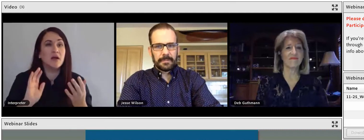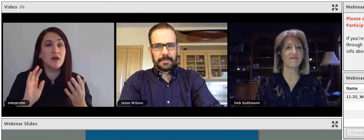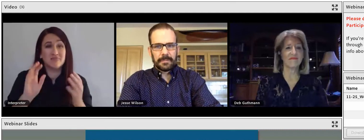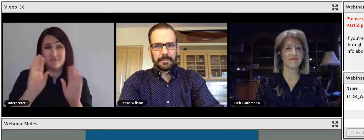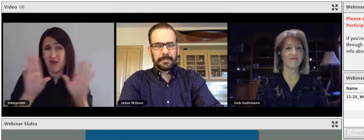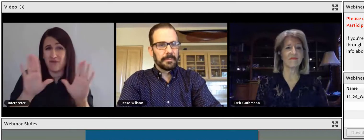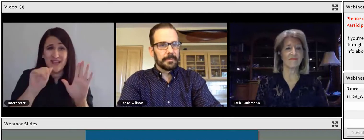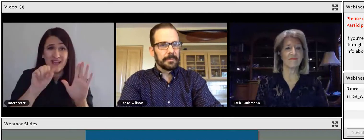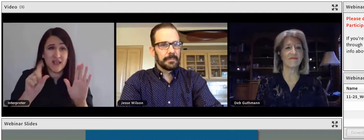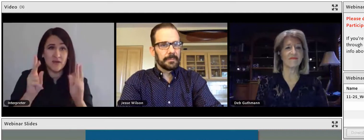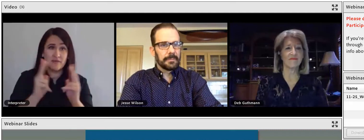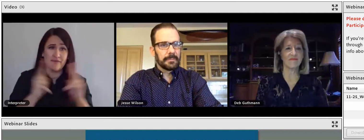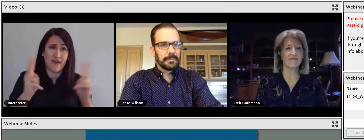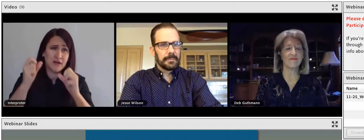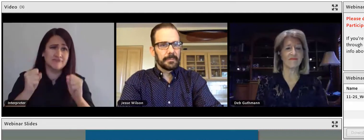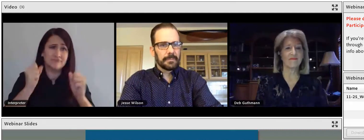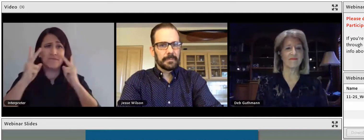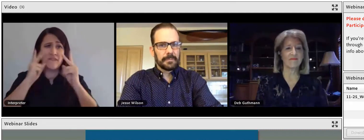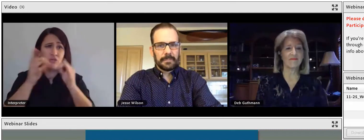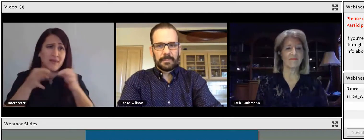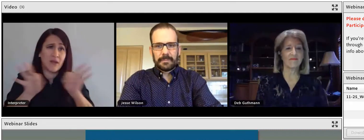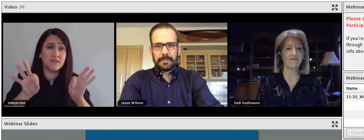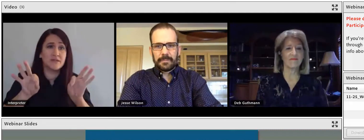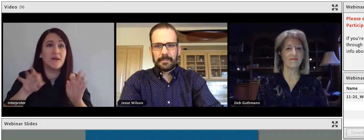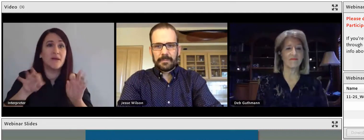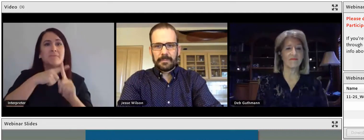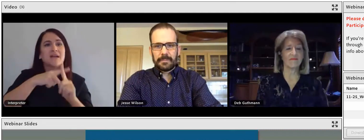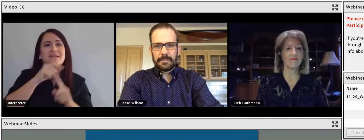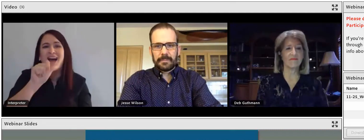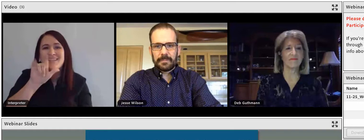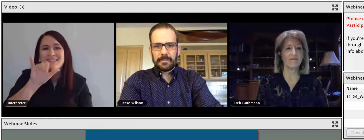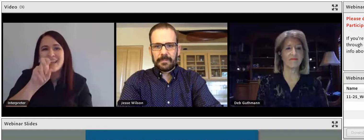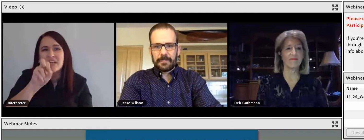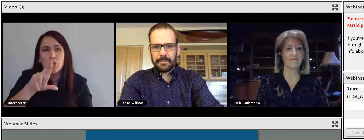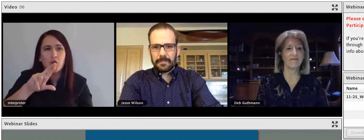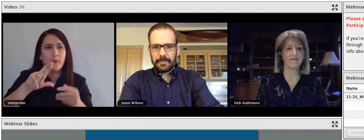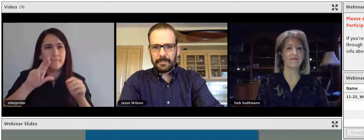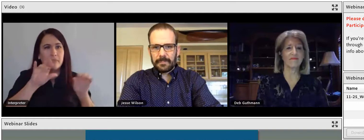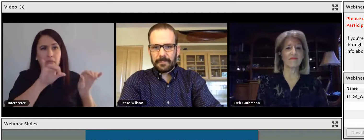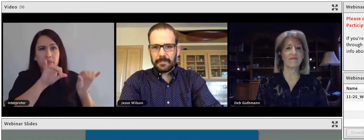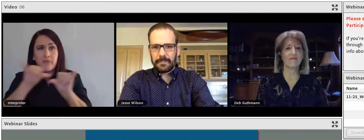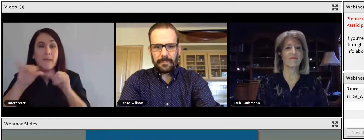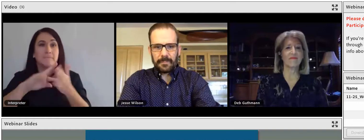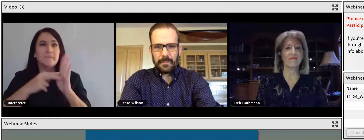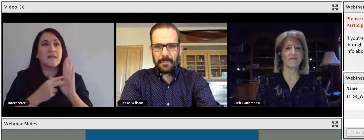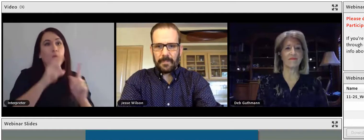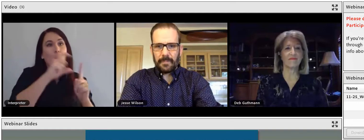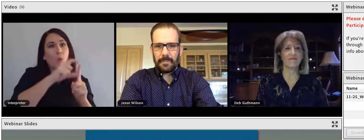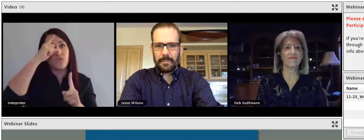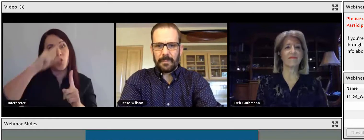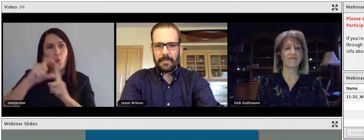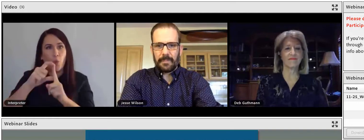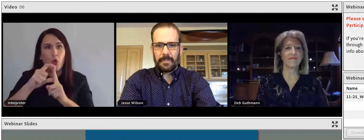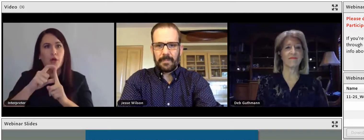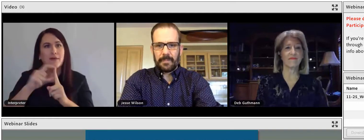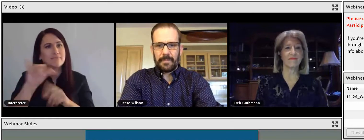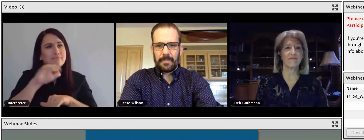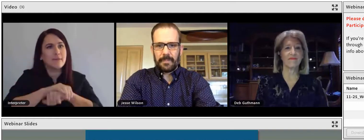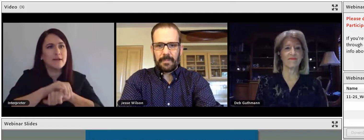language. It's also nonlinear. In English, we talk word for word. I am going to the store.